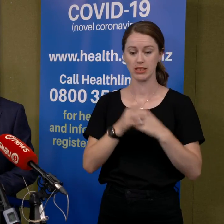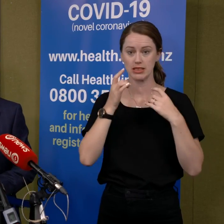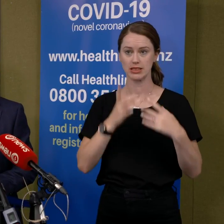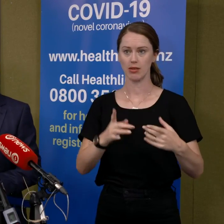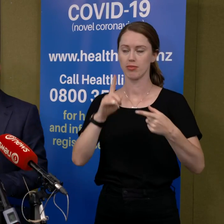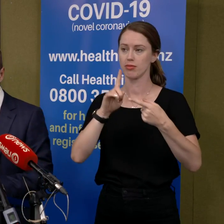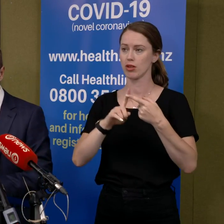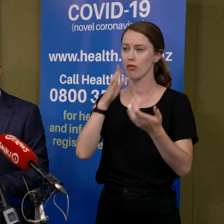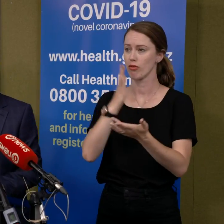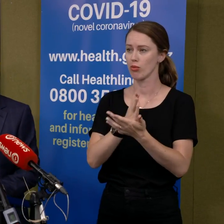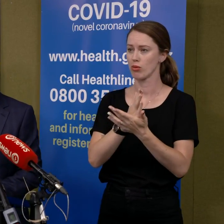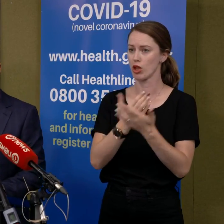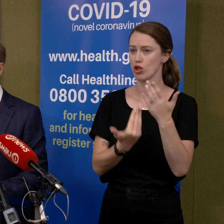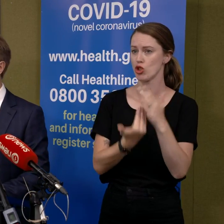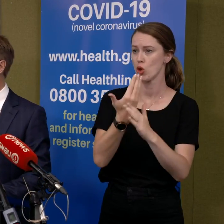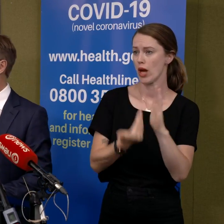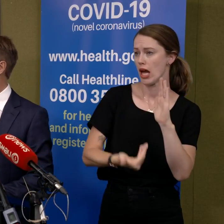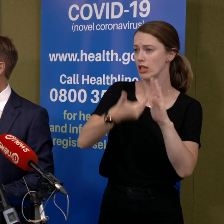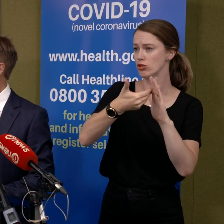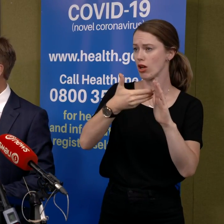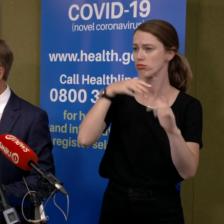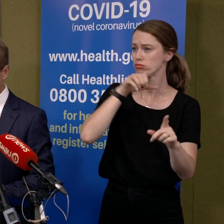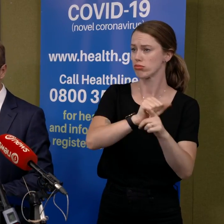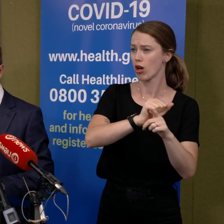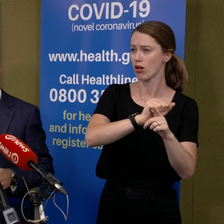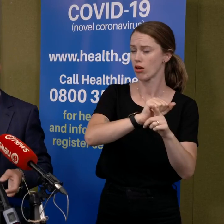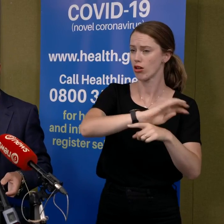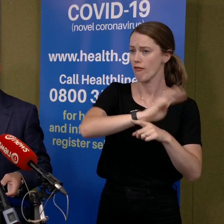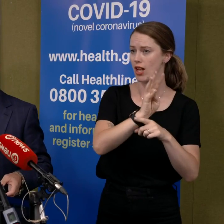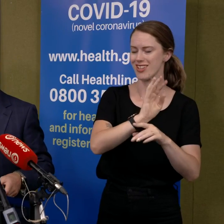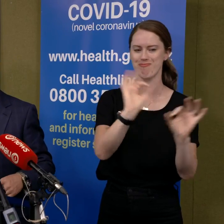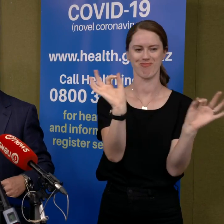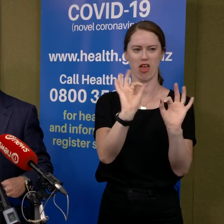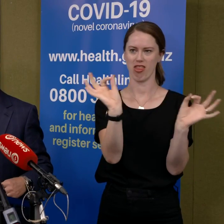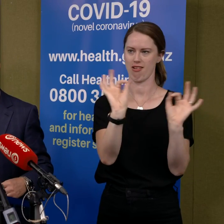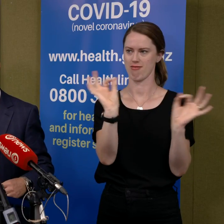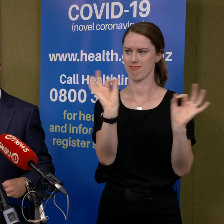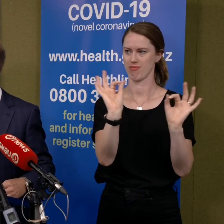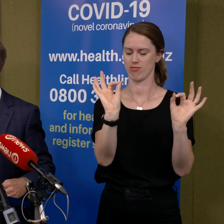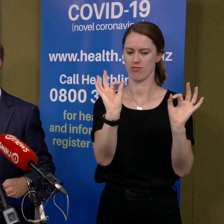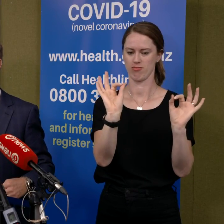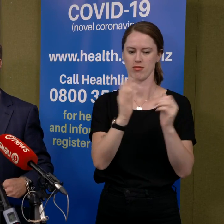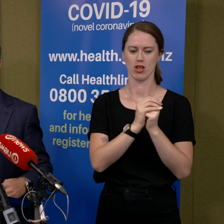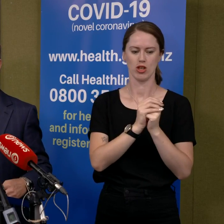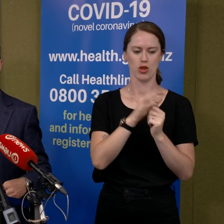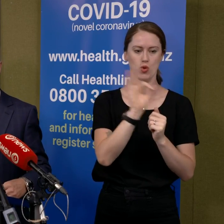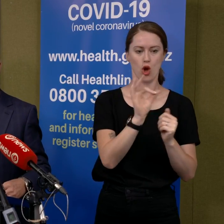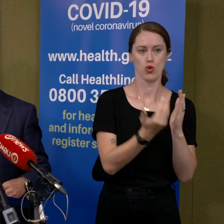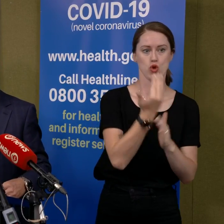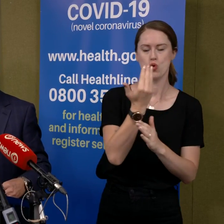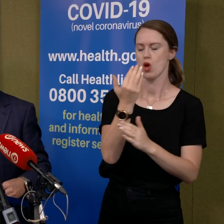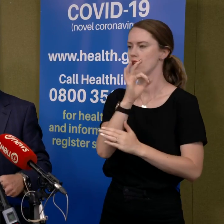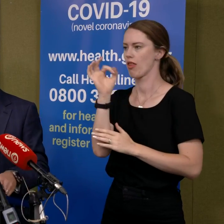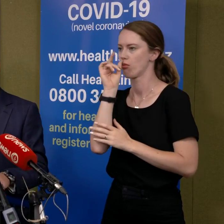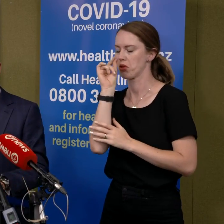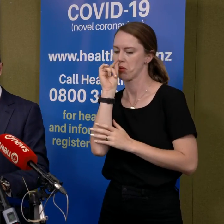by confirming there are no additional confirmed or probable cases of COVID-19 to report in New Zealand again